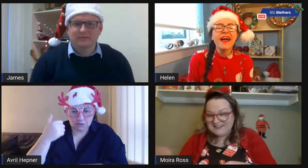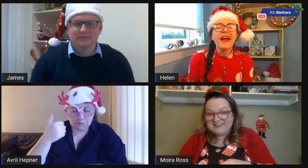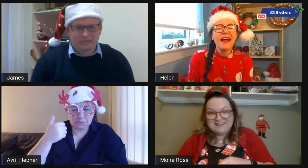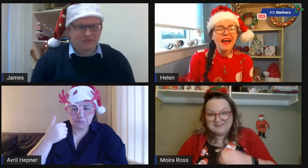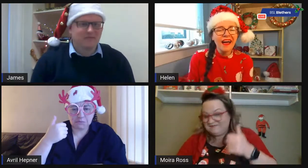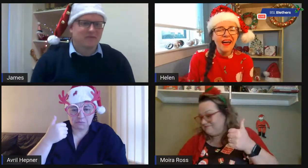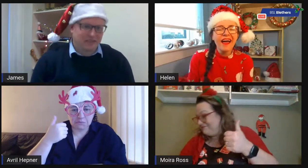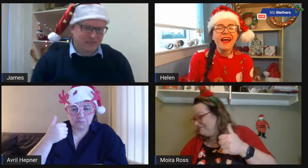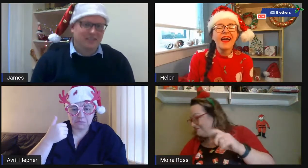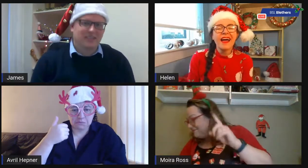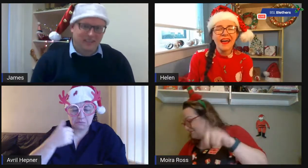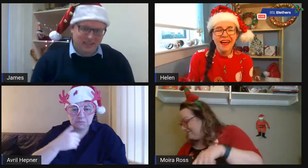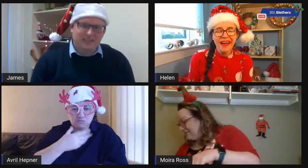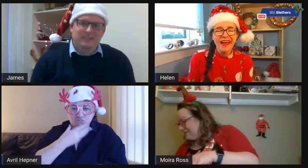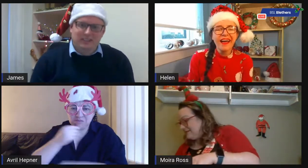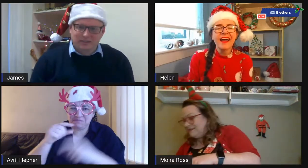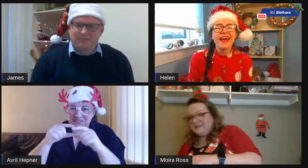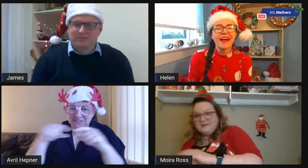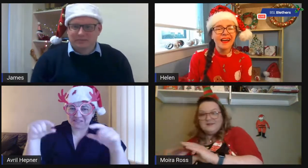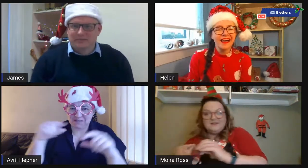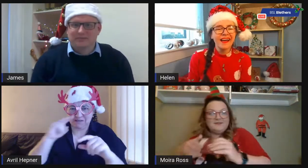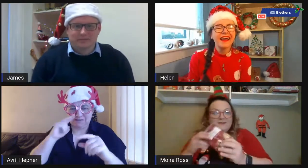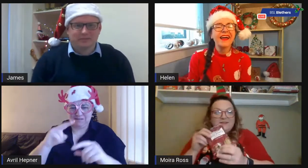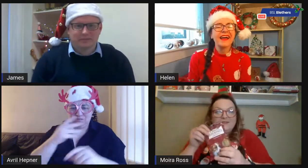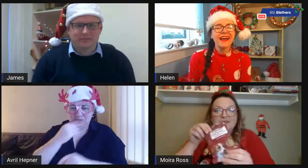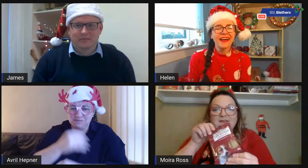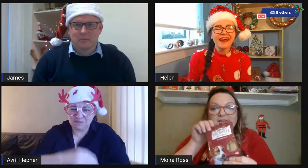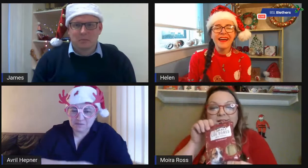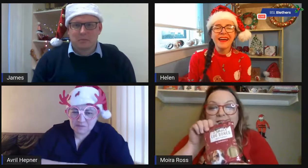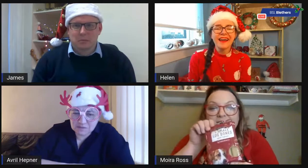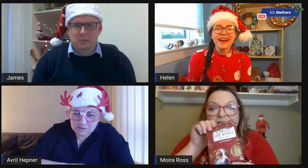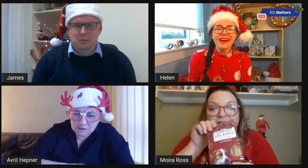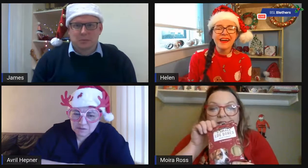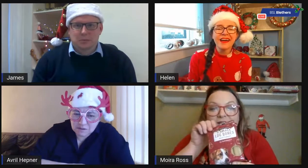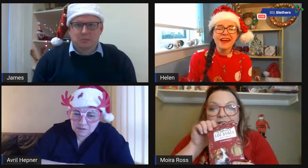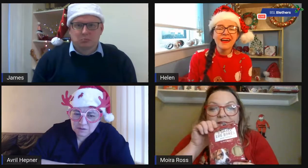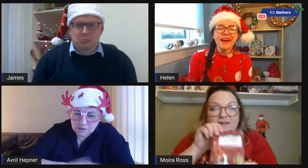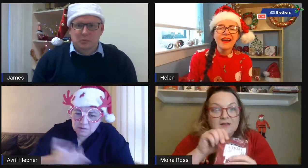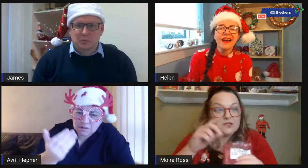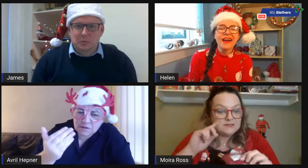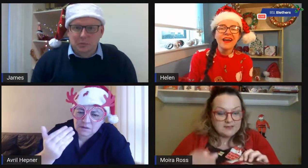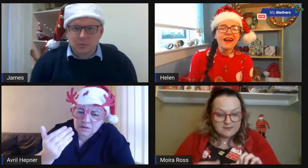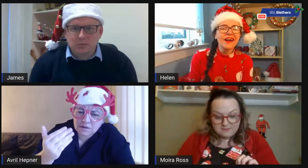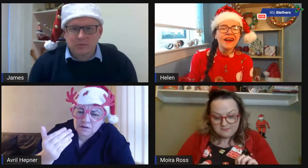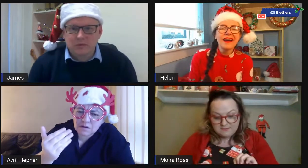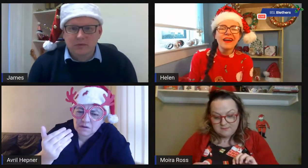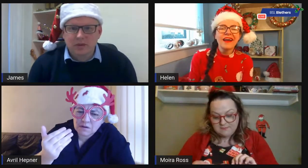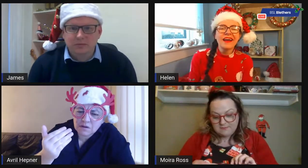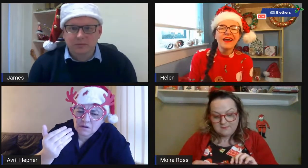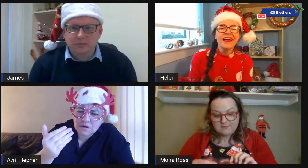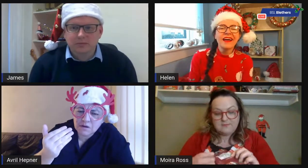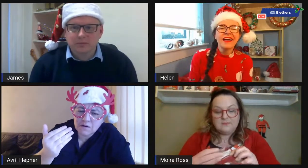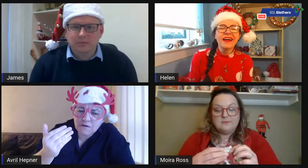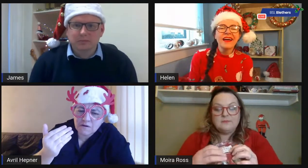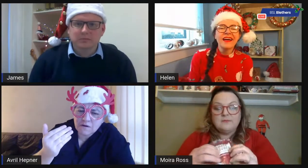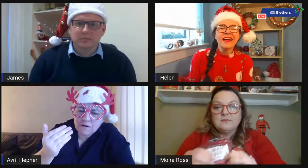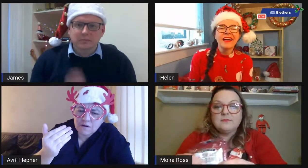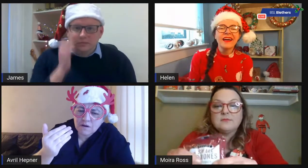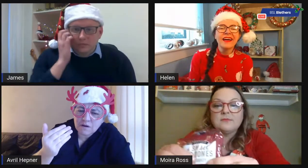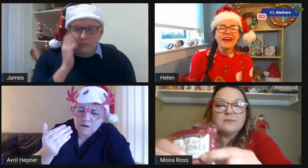play sausage, a little toy. I thought it was a real sausage for a moment then. And this is a little pack of,